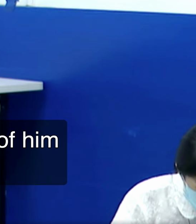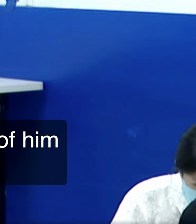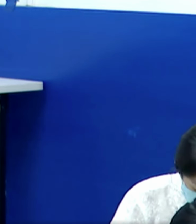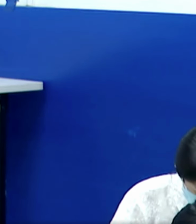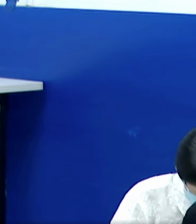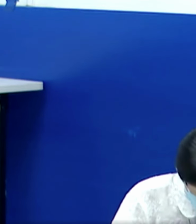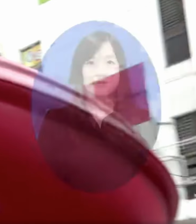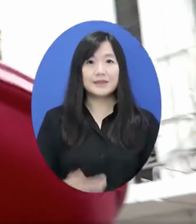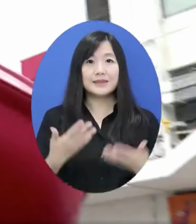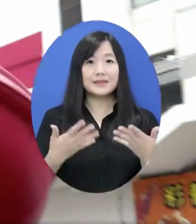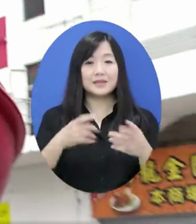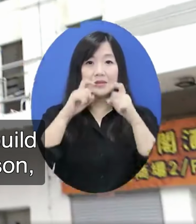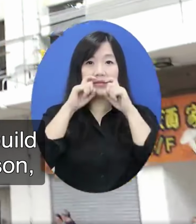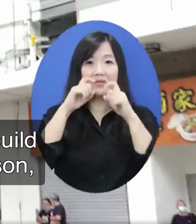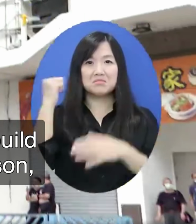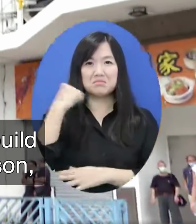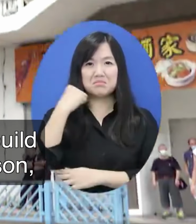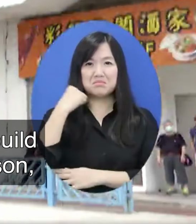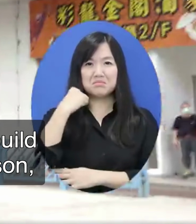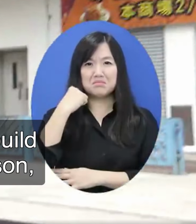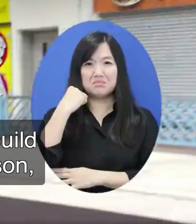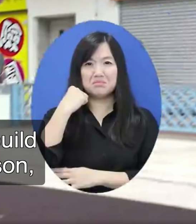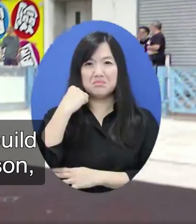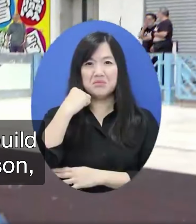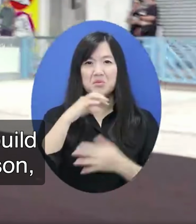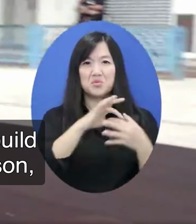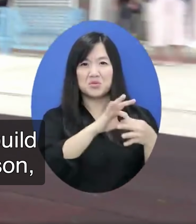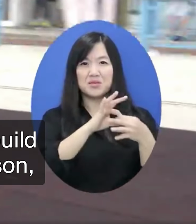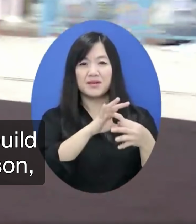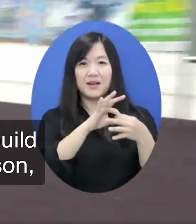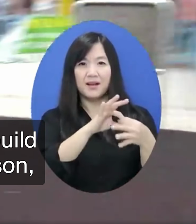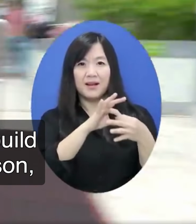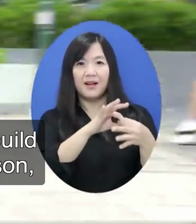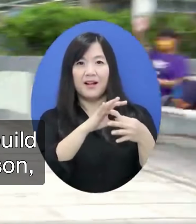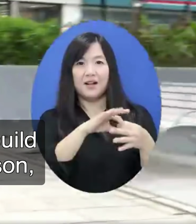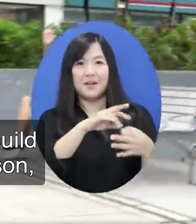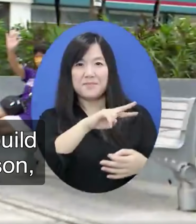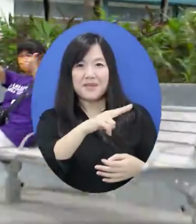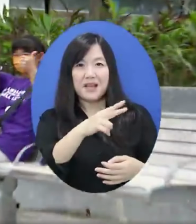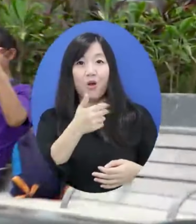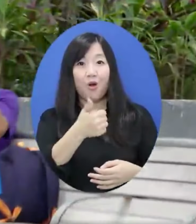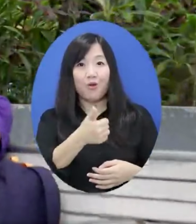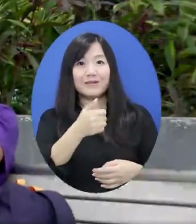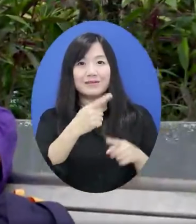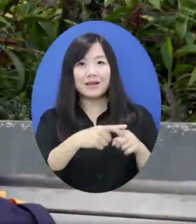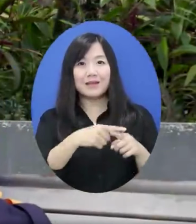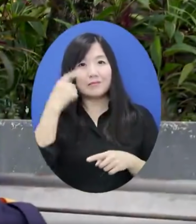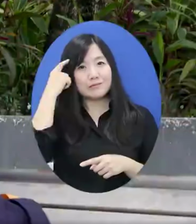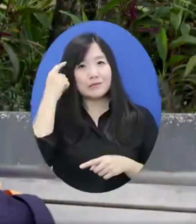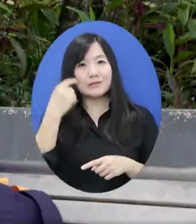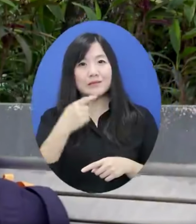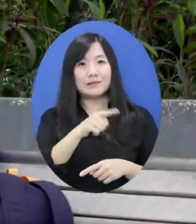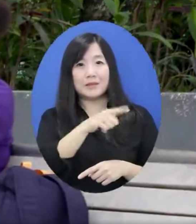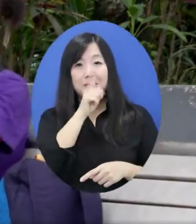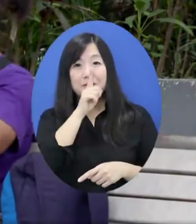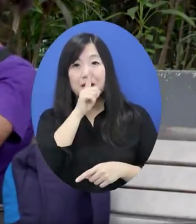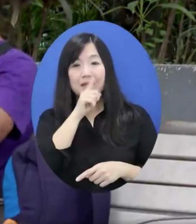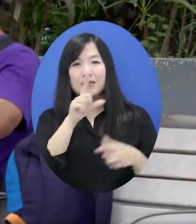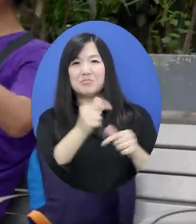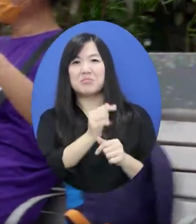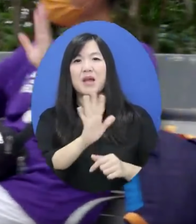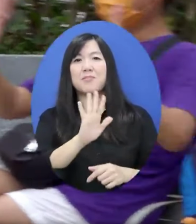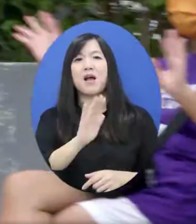him since then. Now Xiao Feng is still trying to build a closer relationship with Jackson, even though she thinks she's